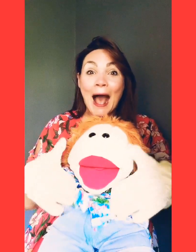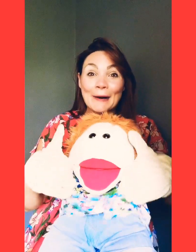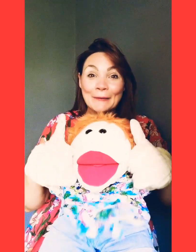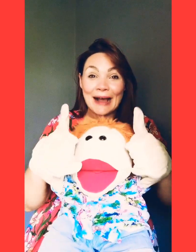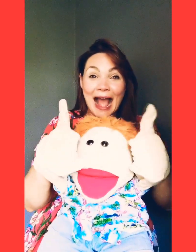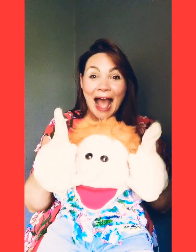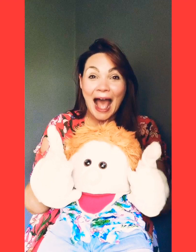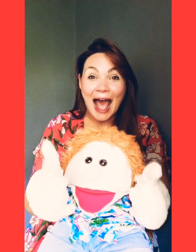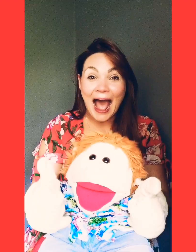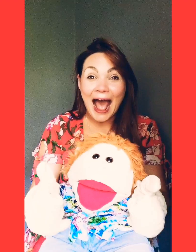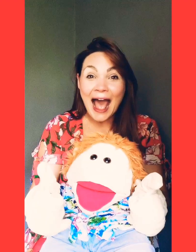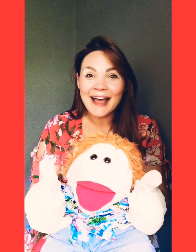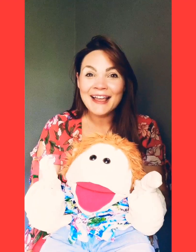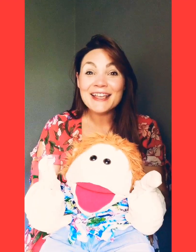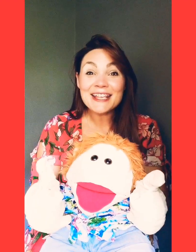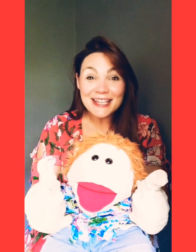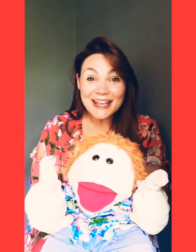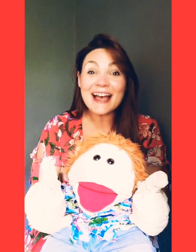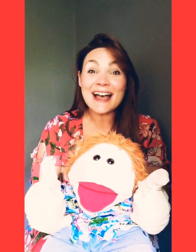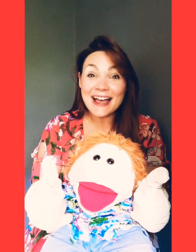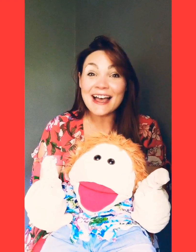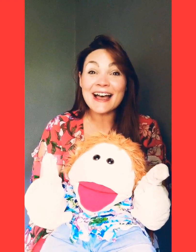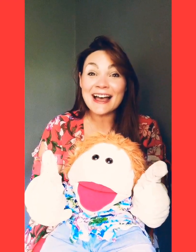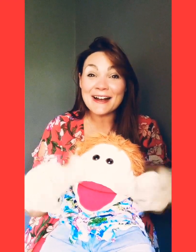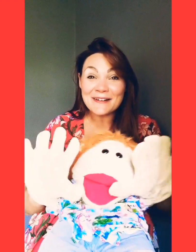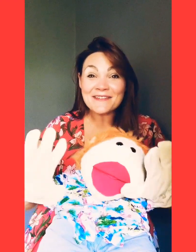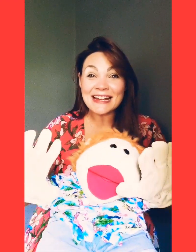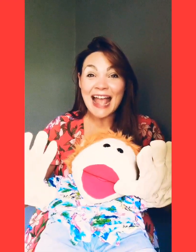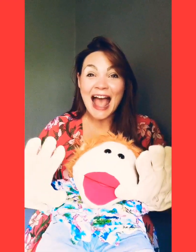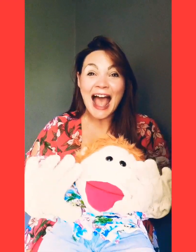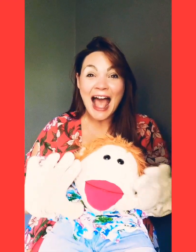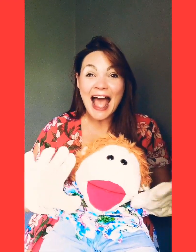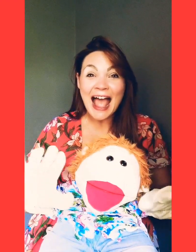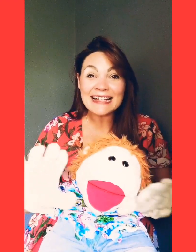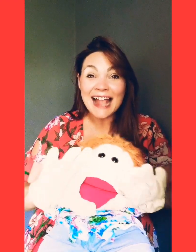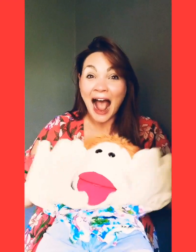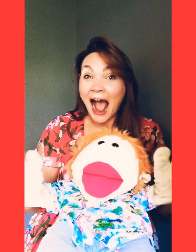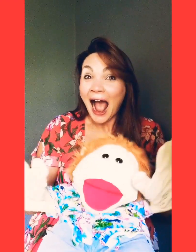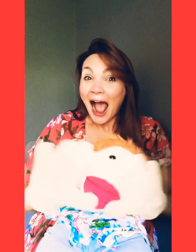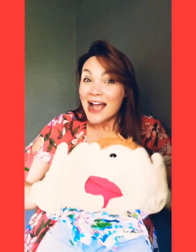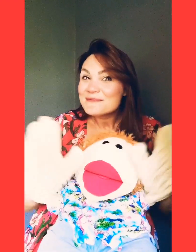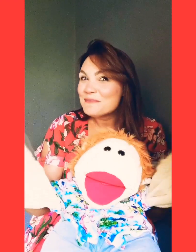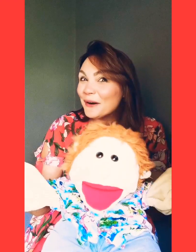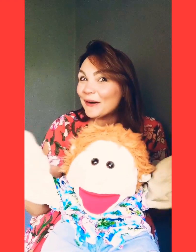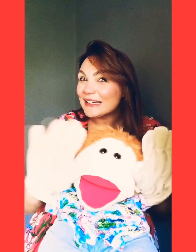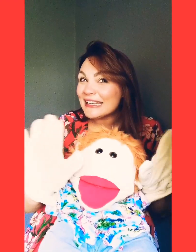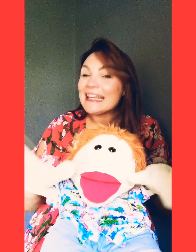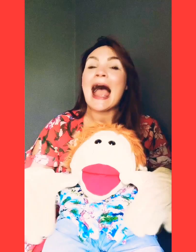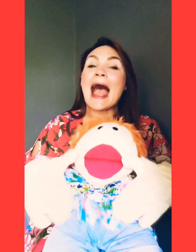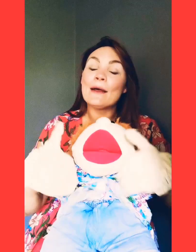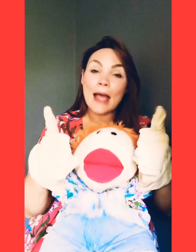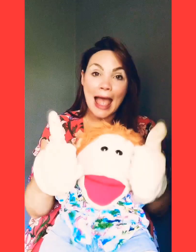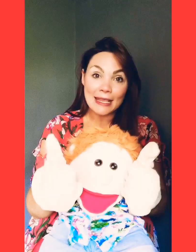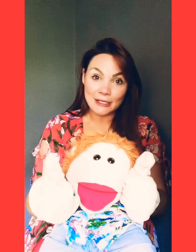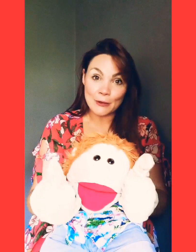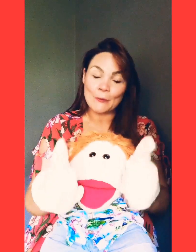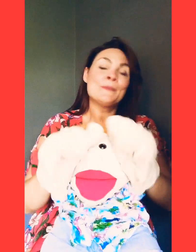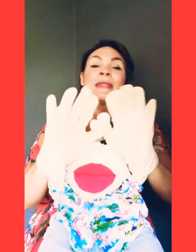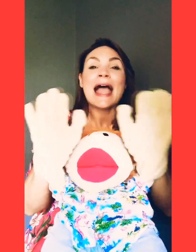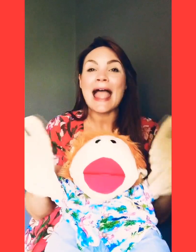How are you? Win it, guys! Hello, everybody. How are you?